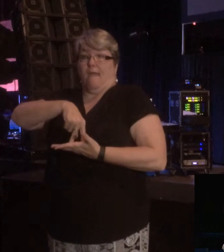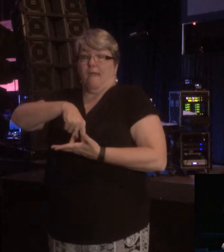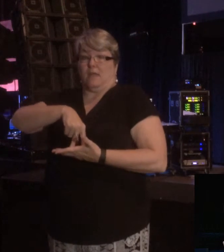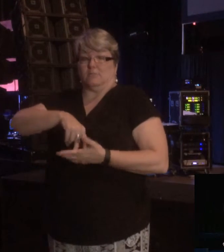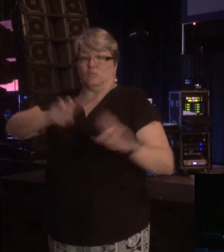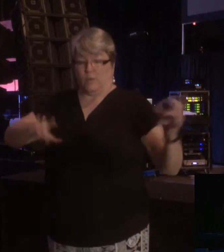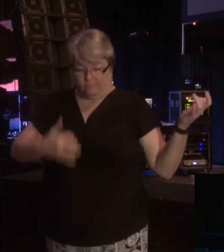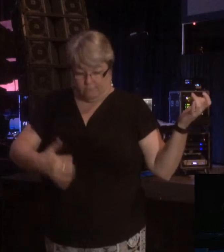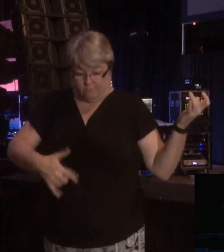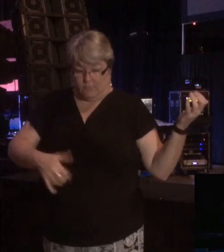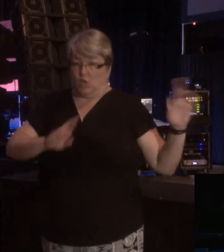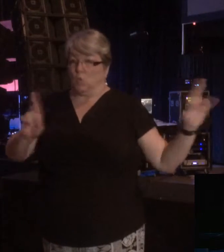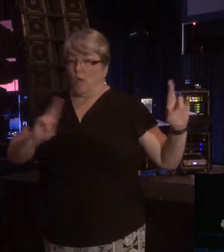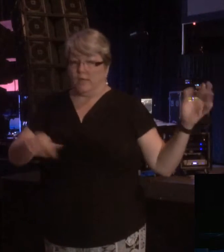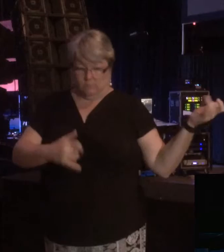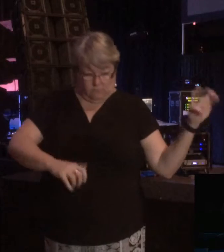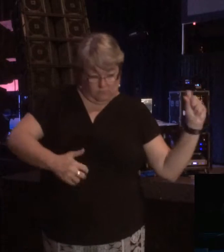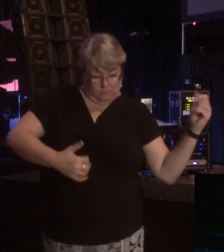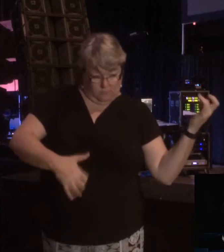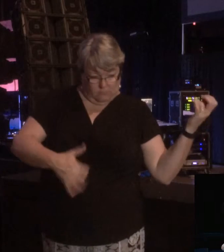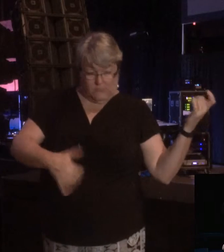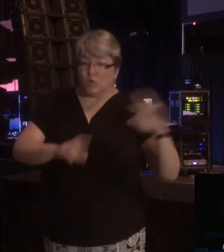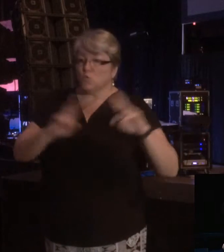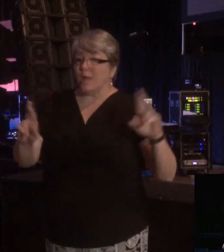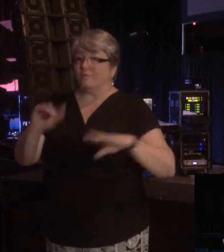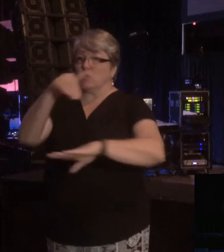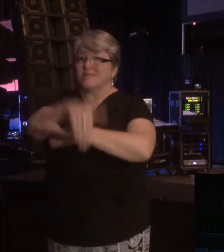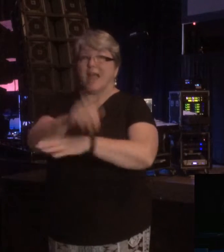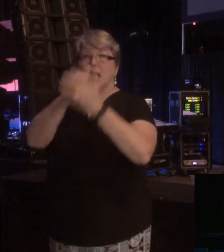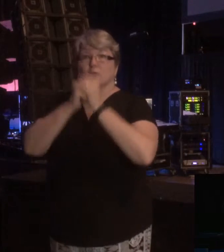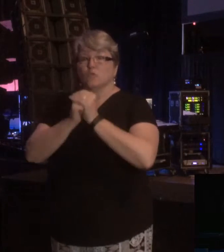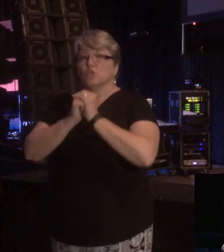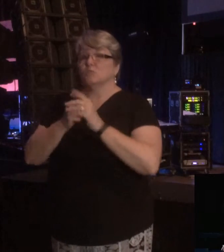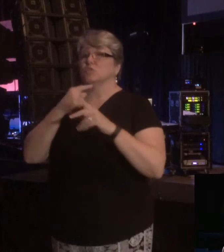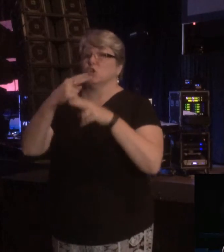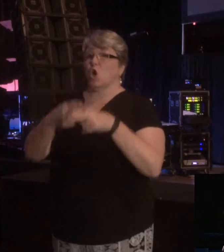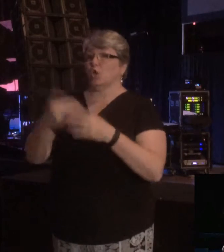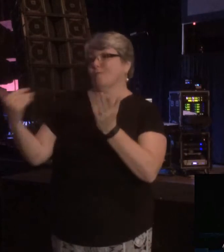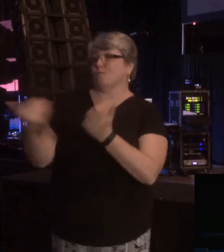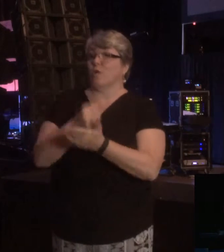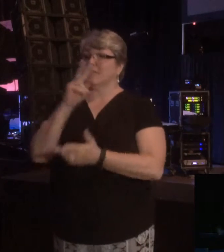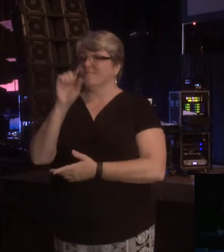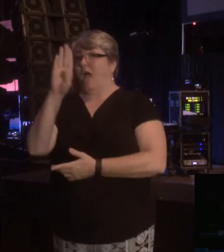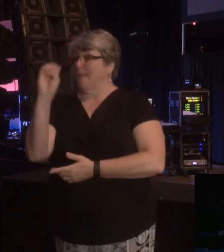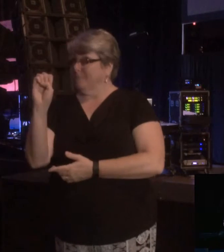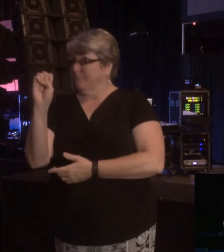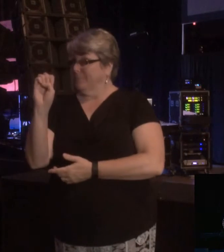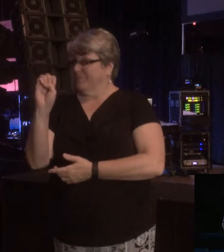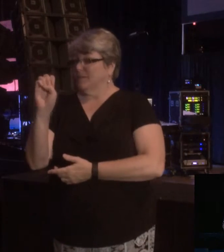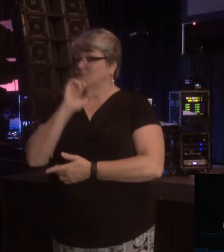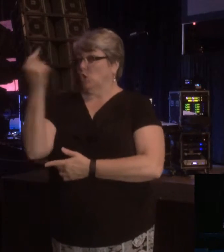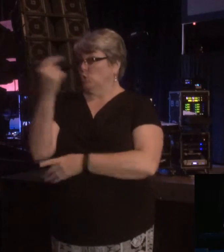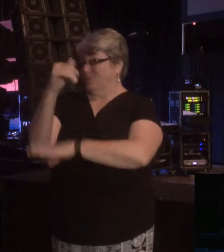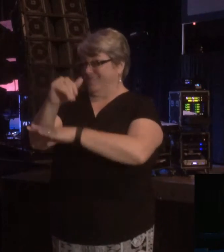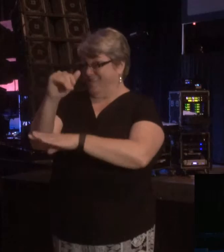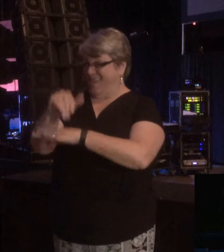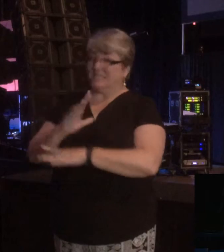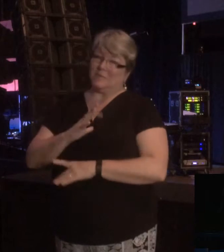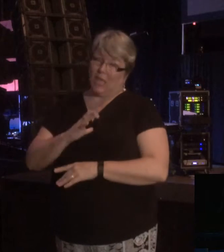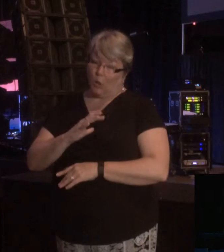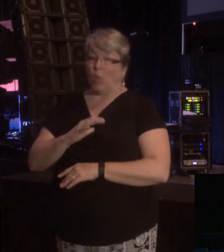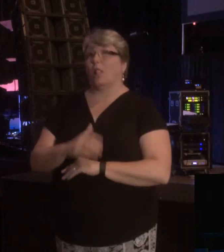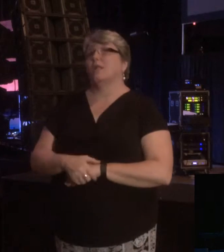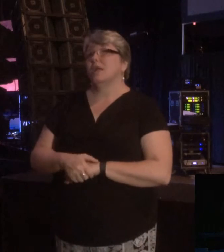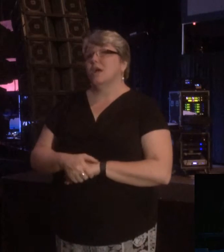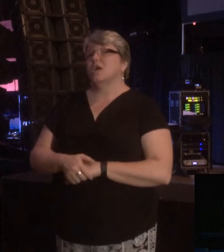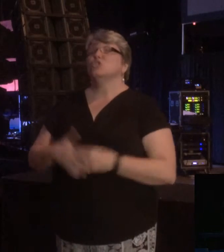of got us together at this lunch place that weekend, and we hung out, with our